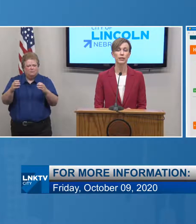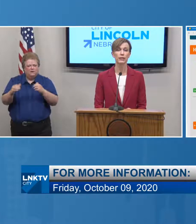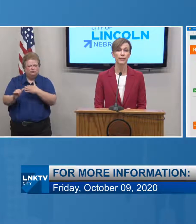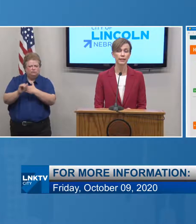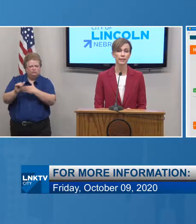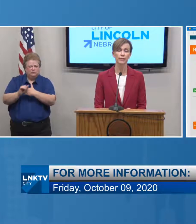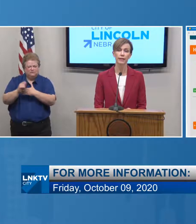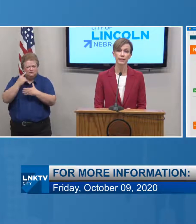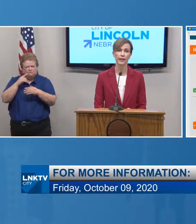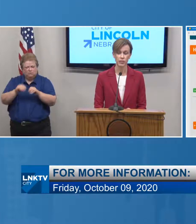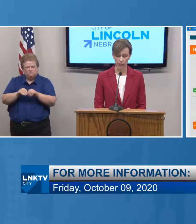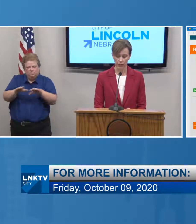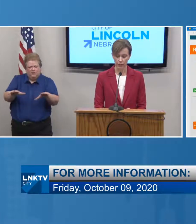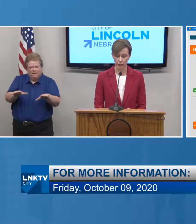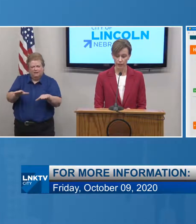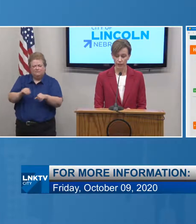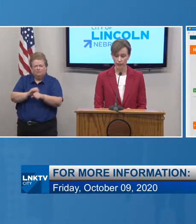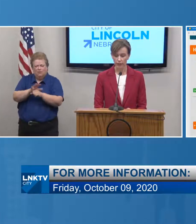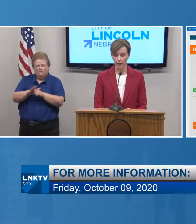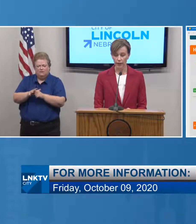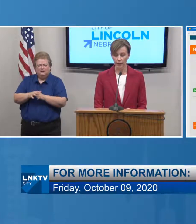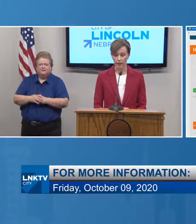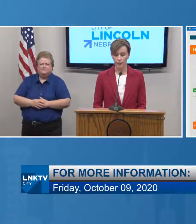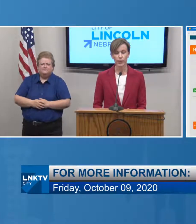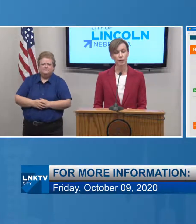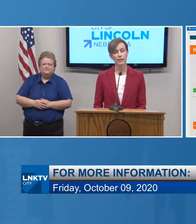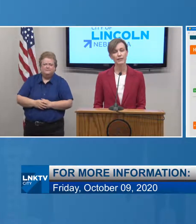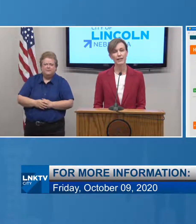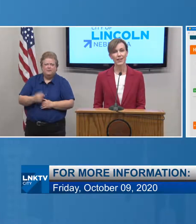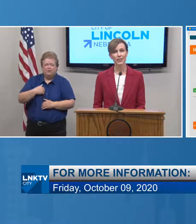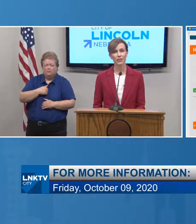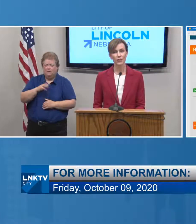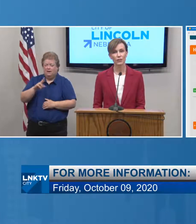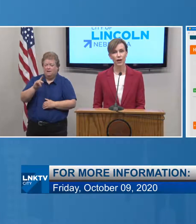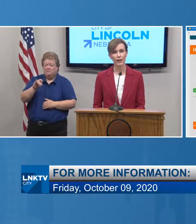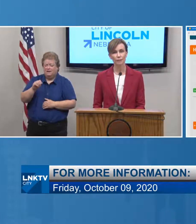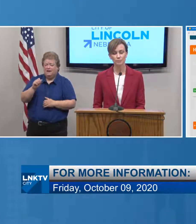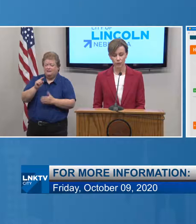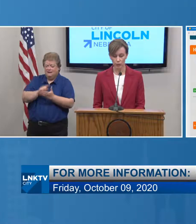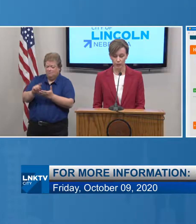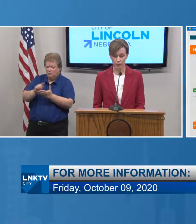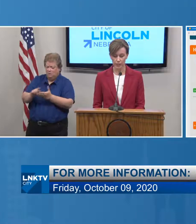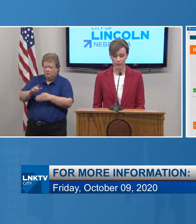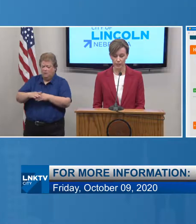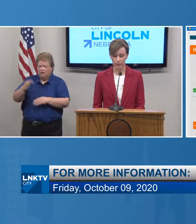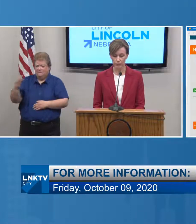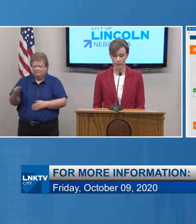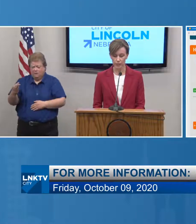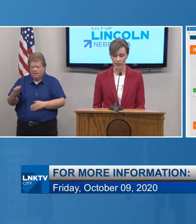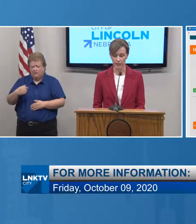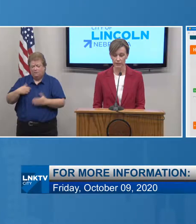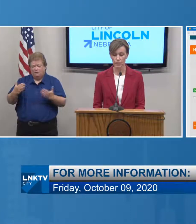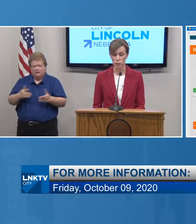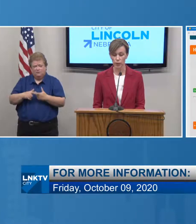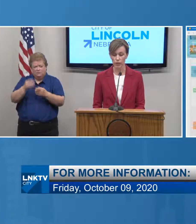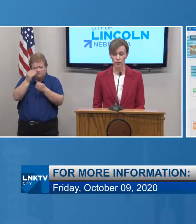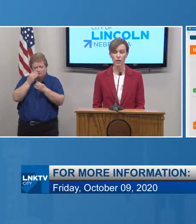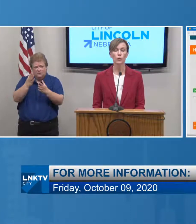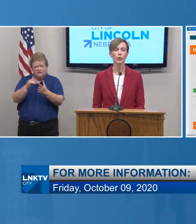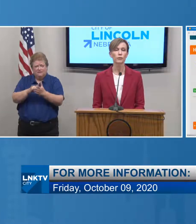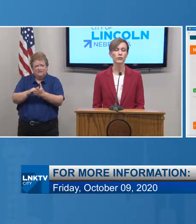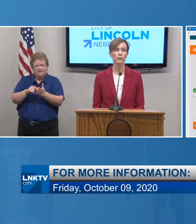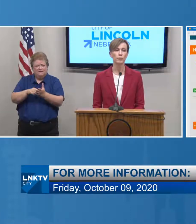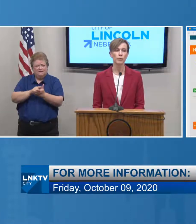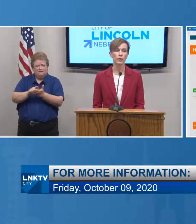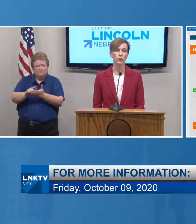transmission in Lincoln and Lancaster County. And we update that dial every Friday. We're here to tell you today that this week